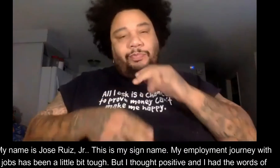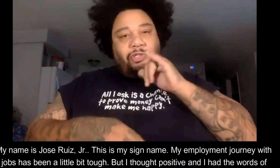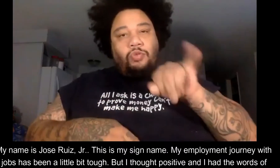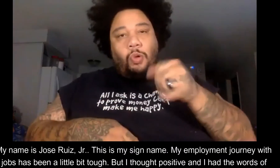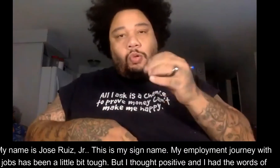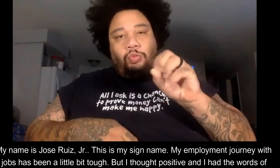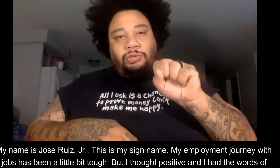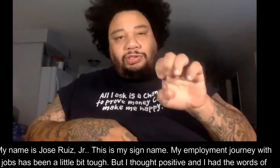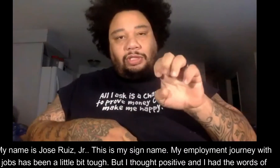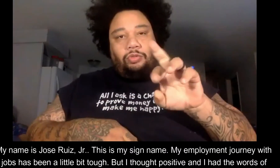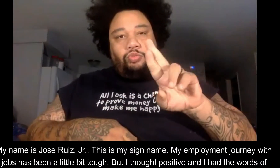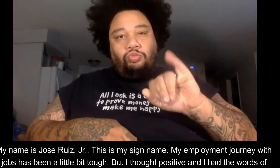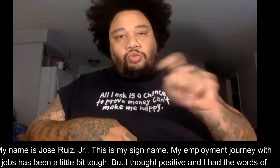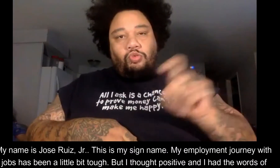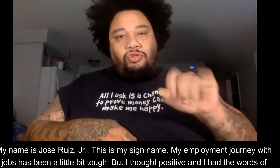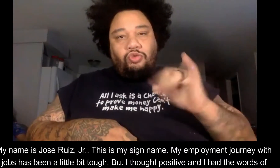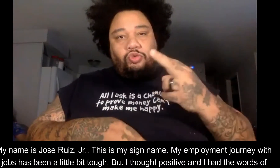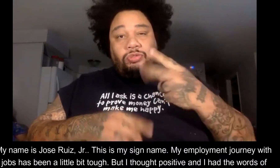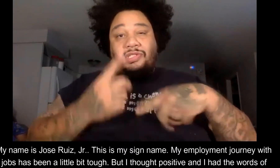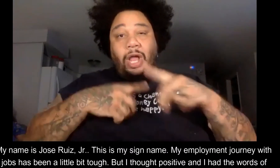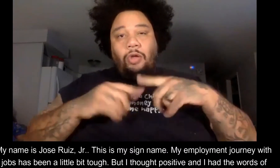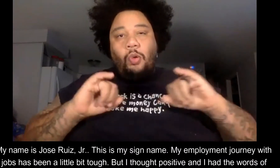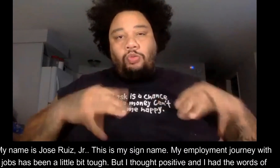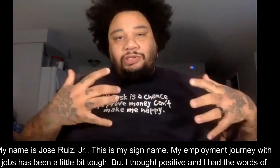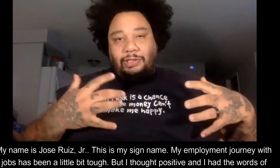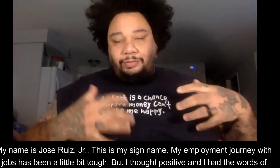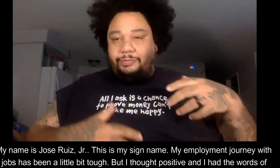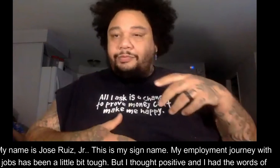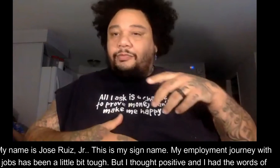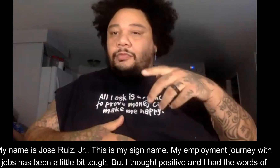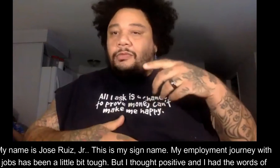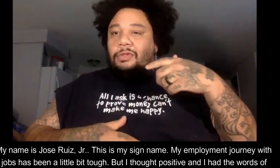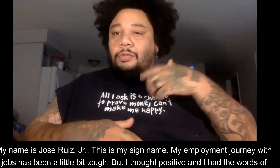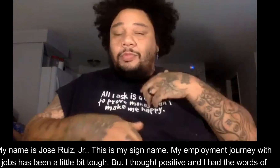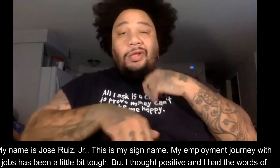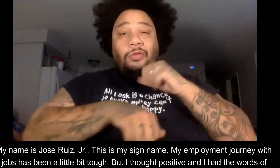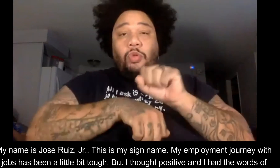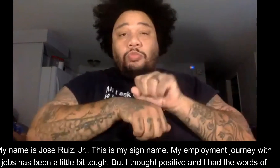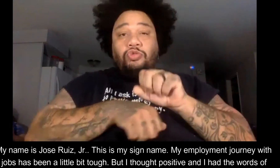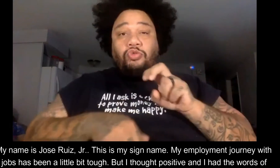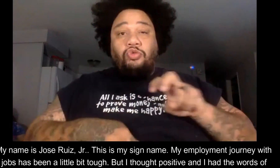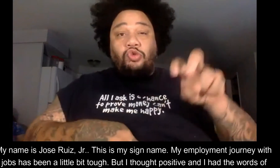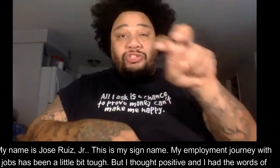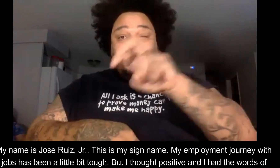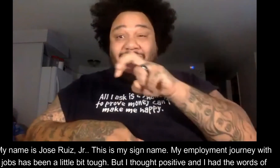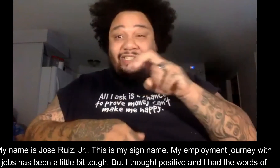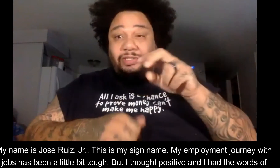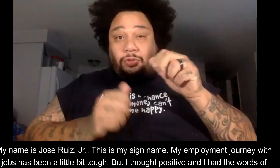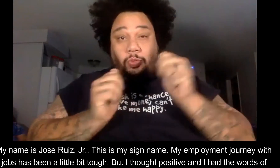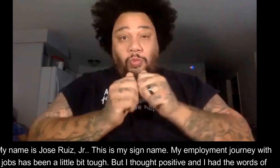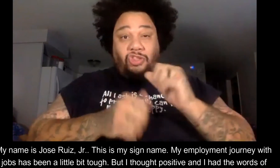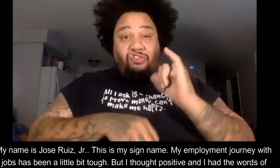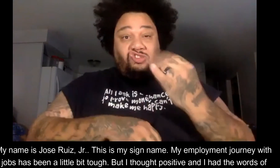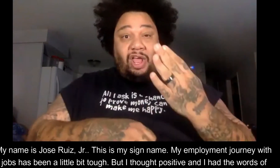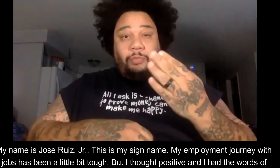My name is Jose Ruiz Jr. This is my sign name. My employment journey